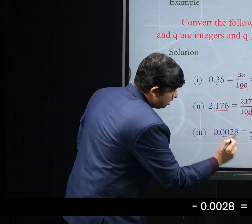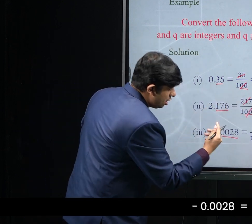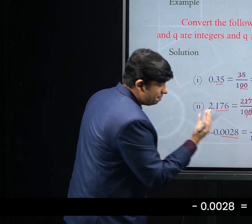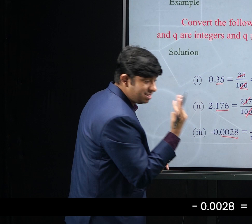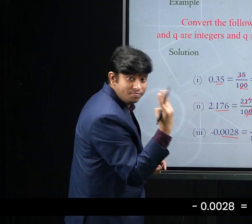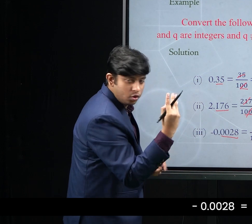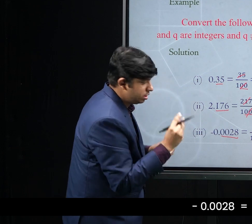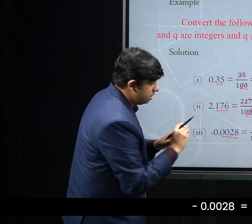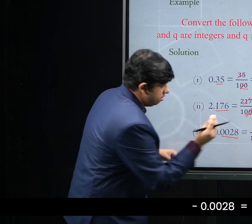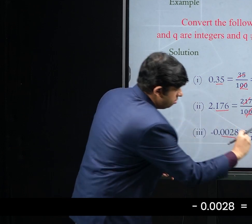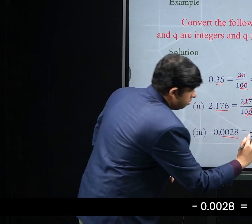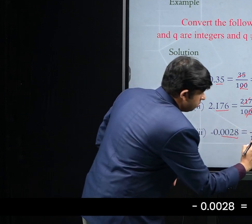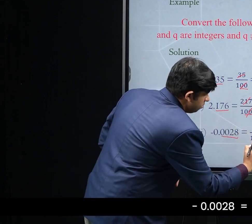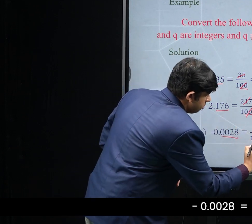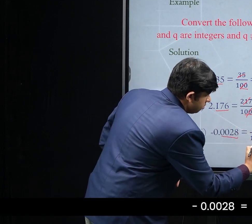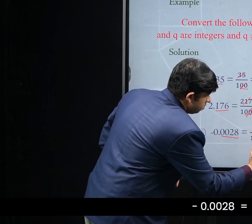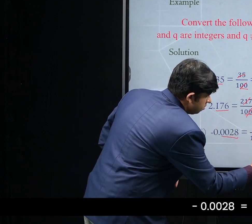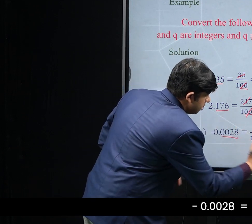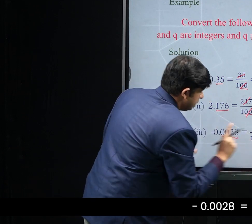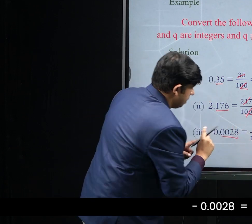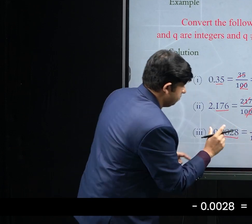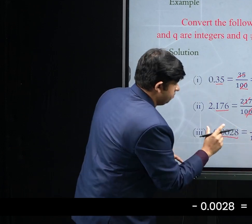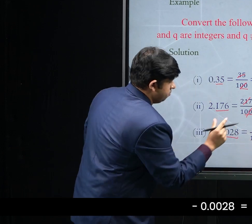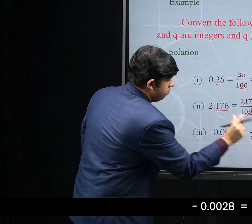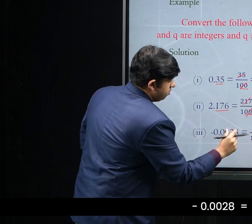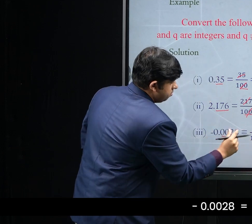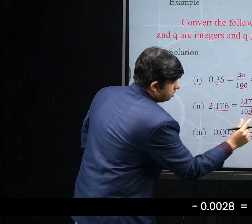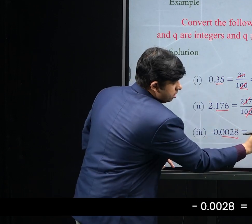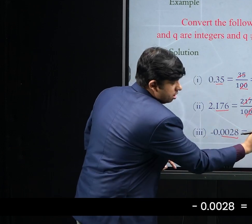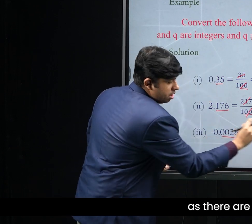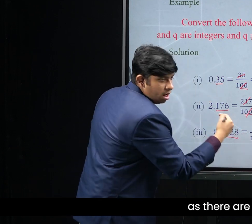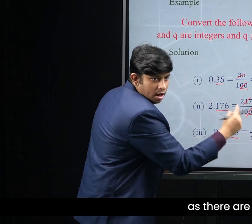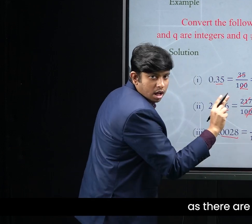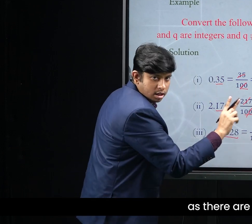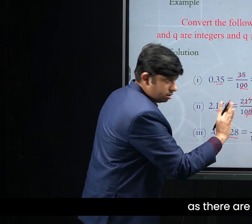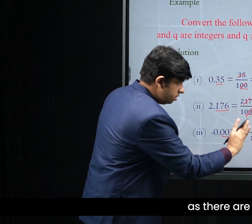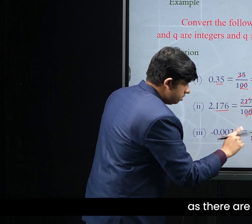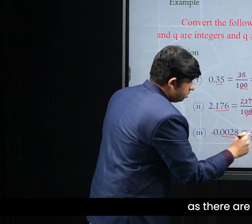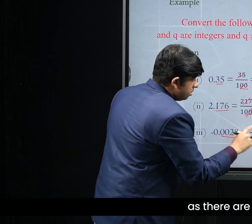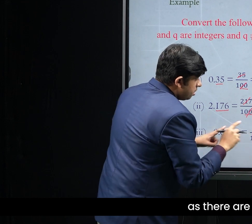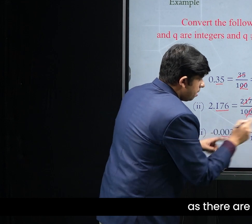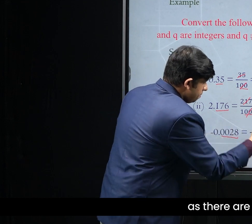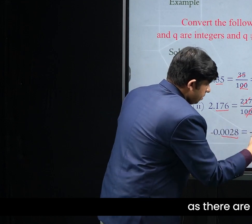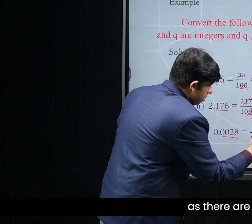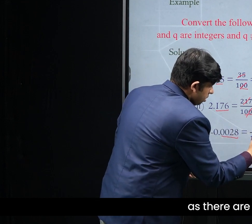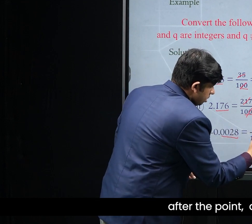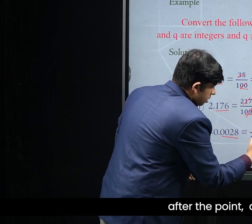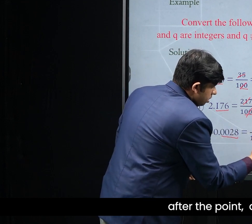is equal to minus 28 by 10,000, as there are 4 decimals after the